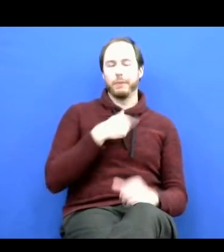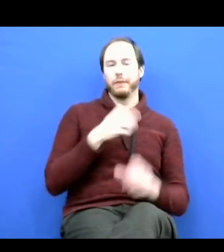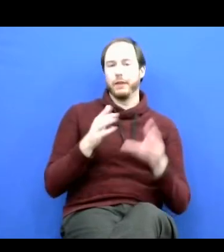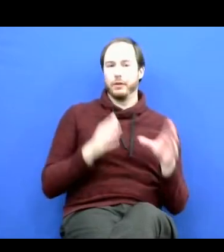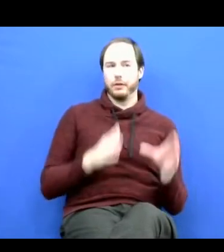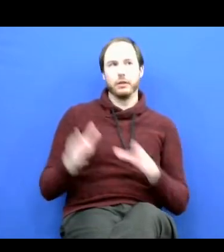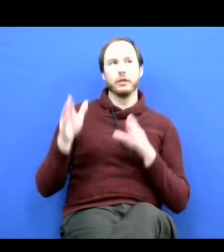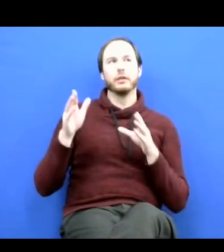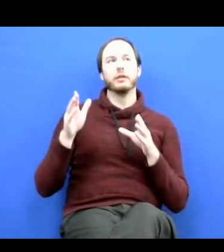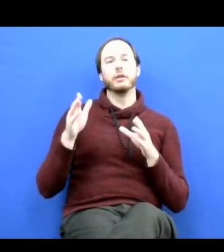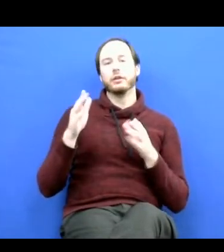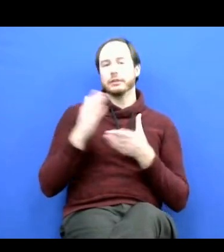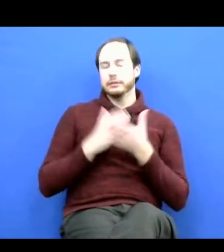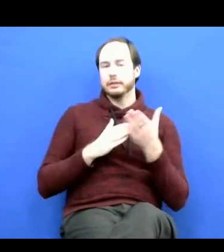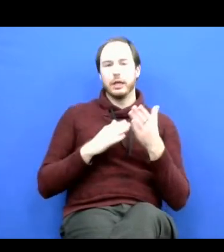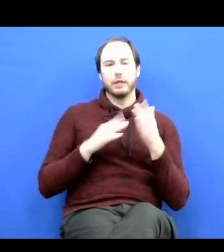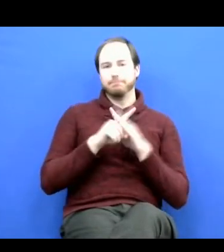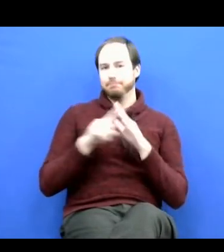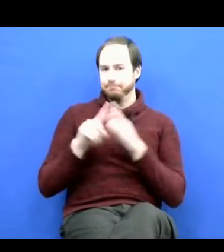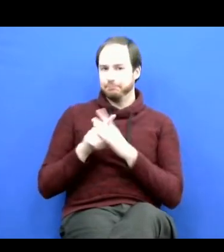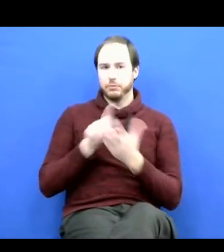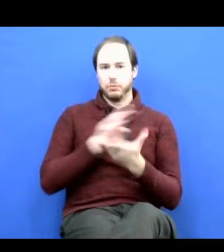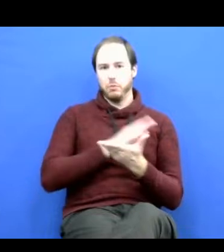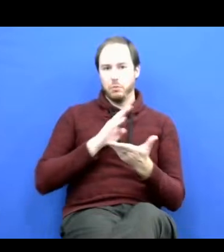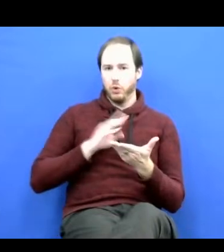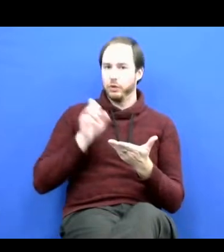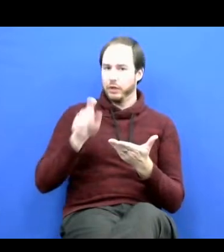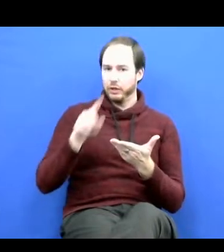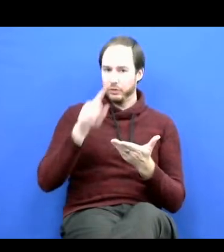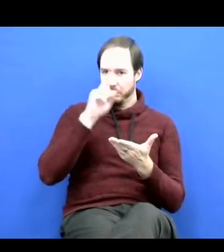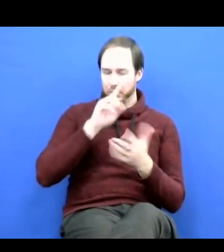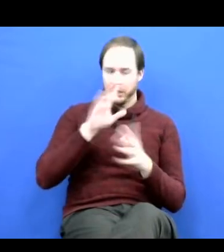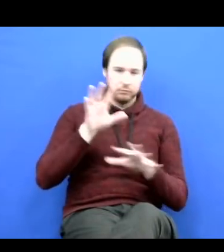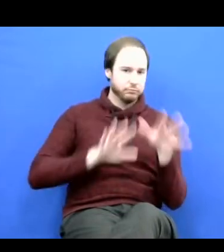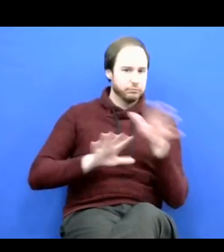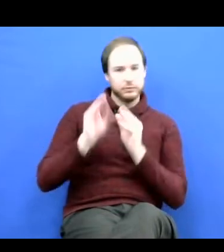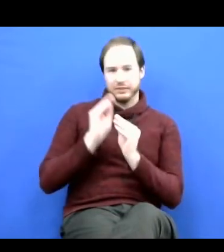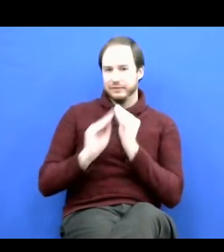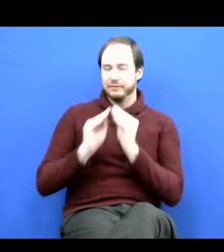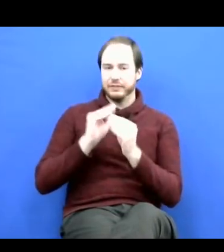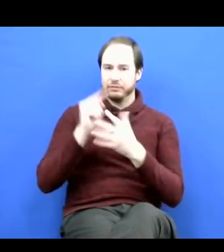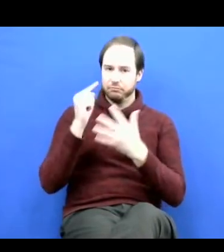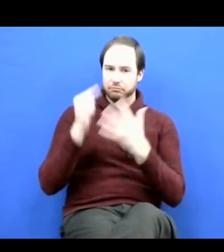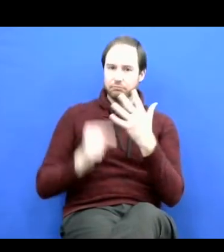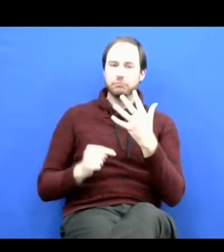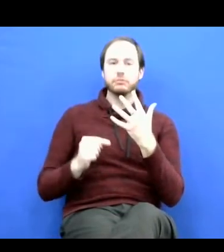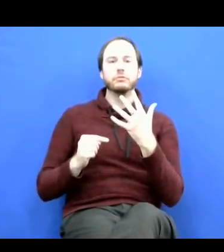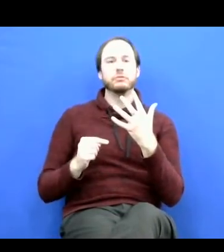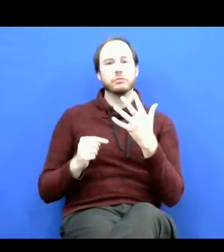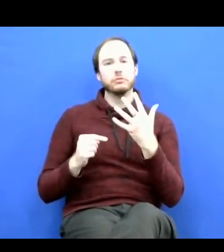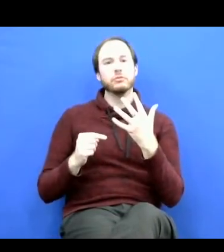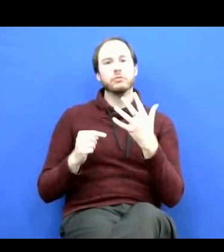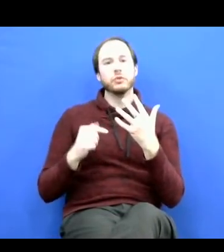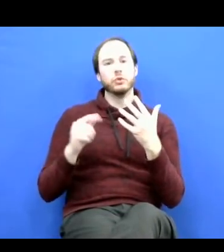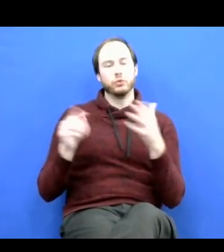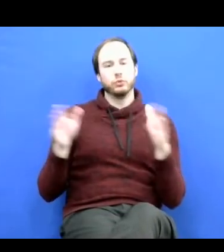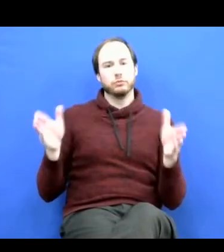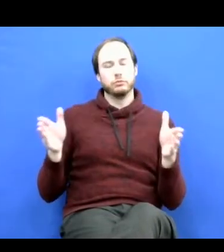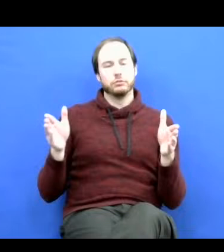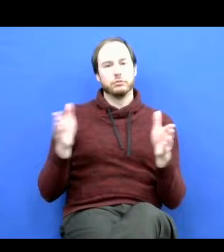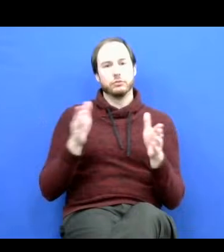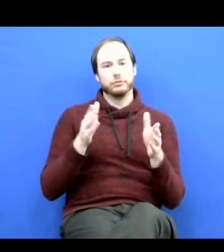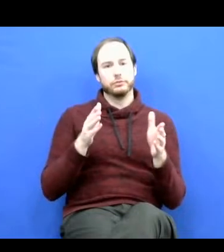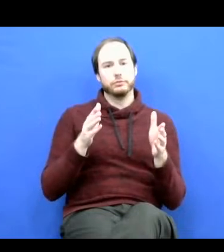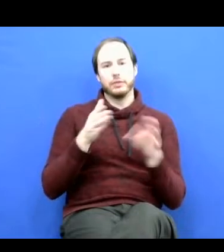plan, and there were some issues with the plan. The board wanted us to take a step back and see if we could do things to improve our separation from the neighbors.